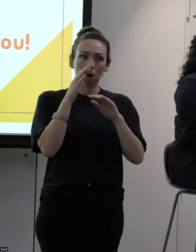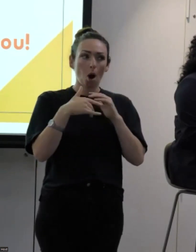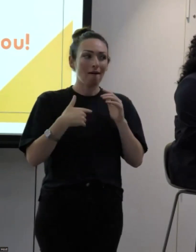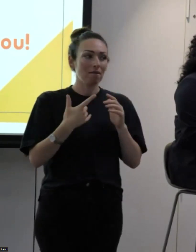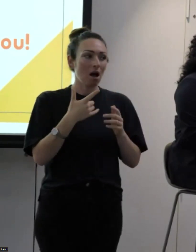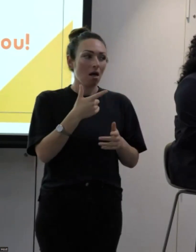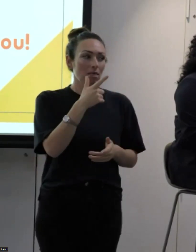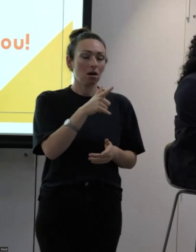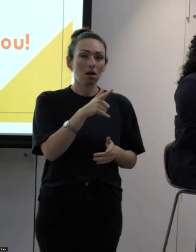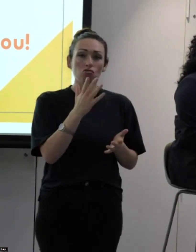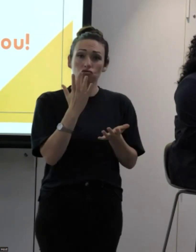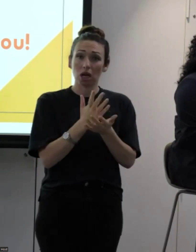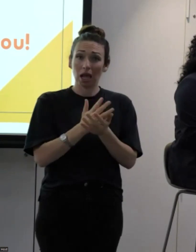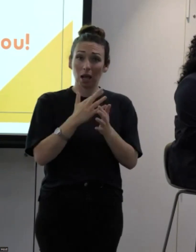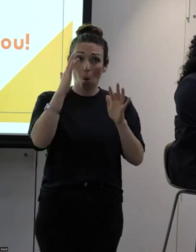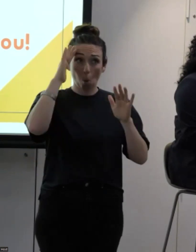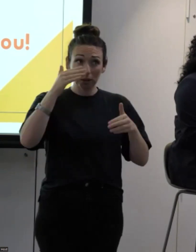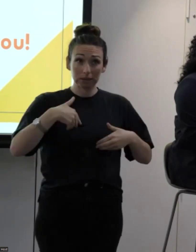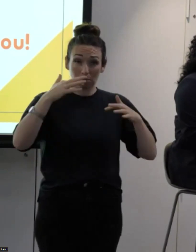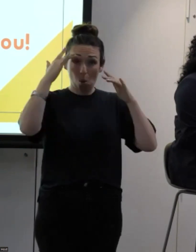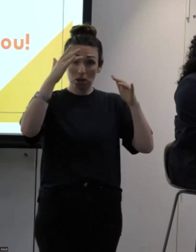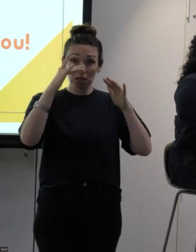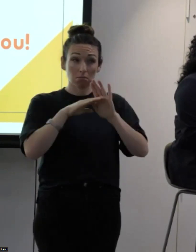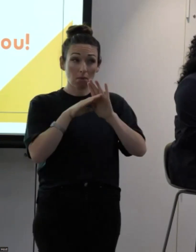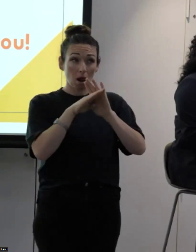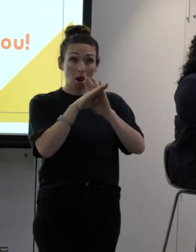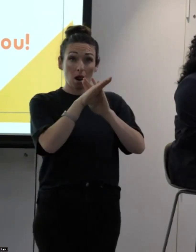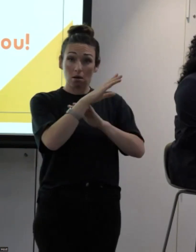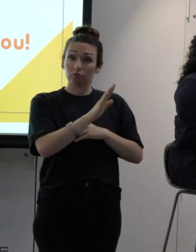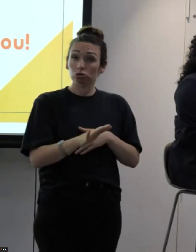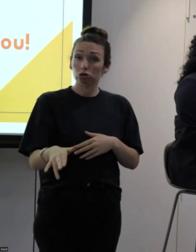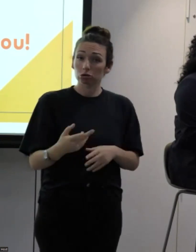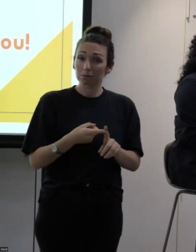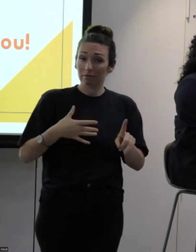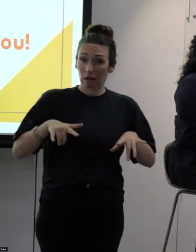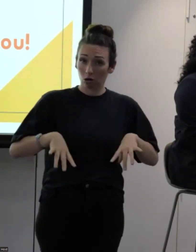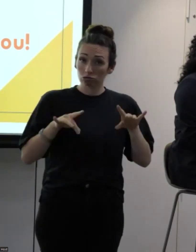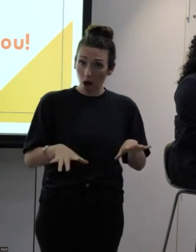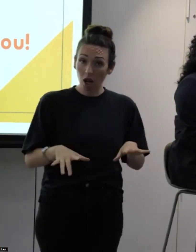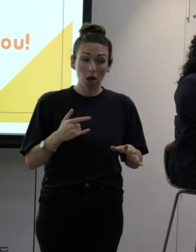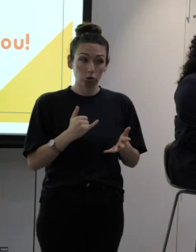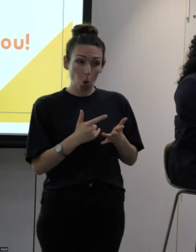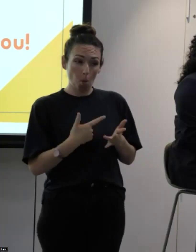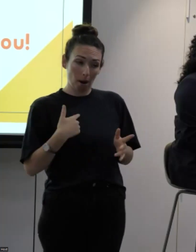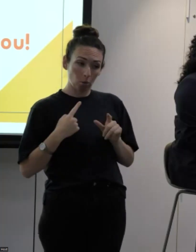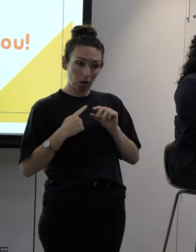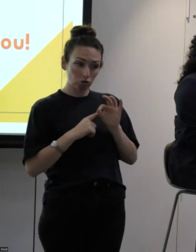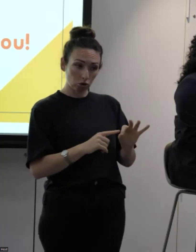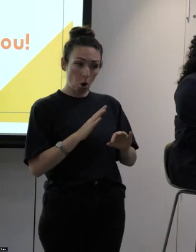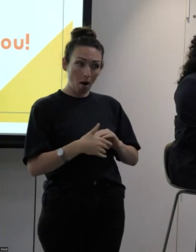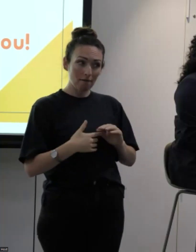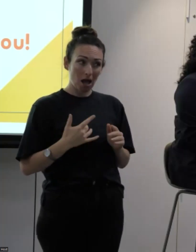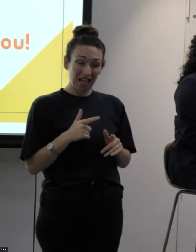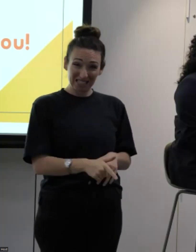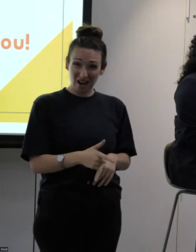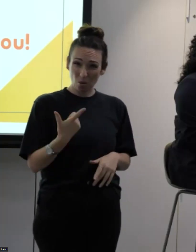recorded increase in autism in children. And the question I have in relation to that, is that just a result of better research we've